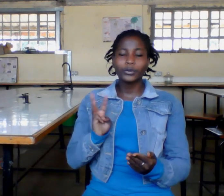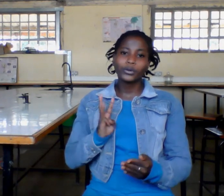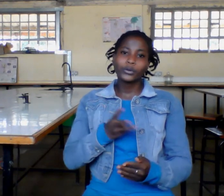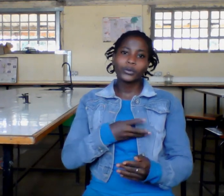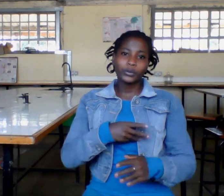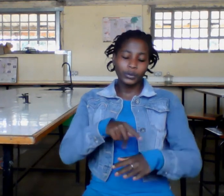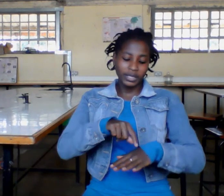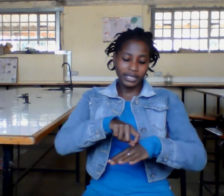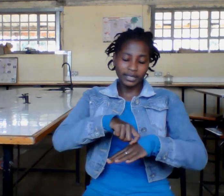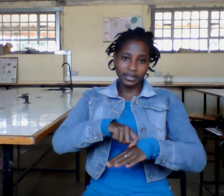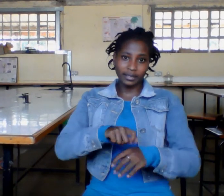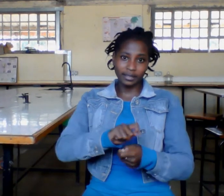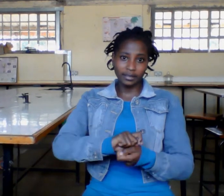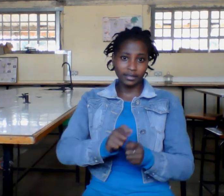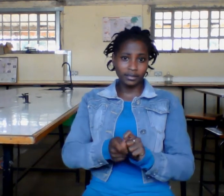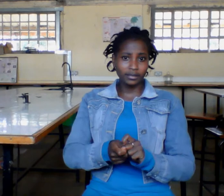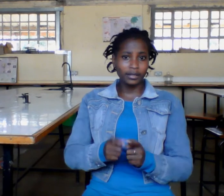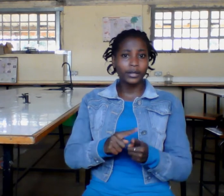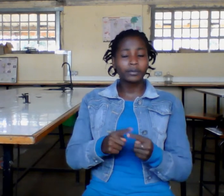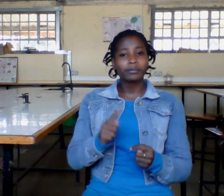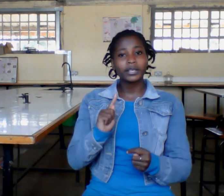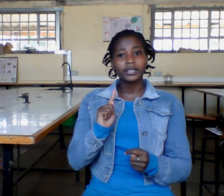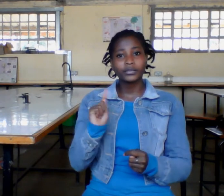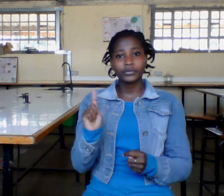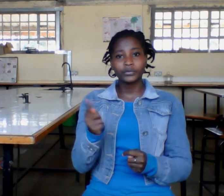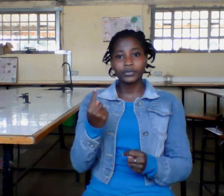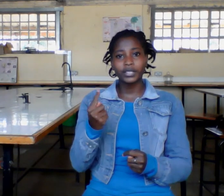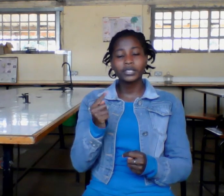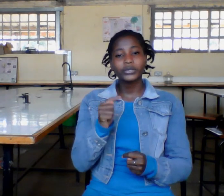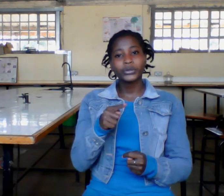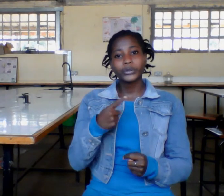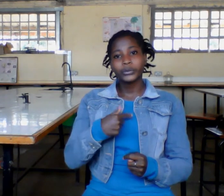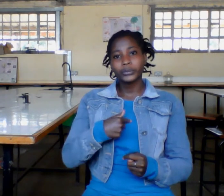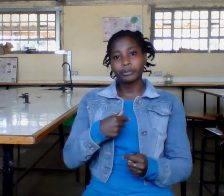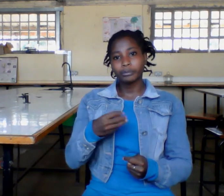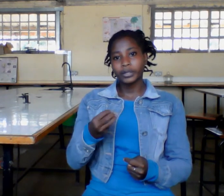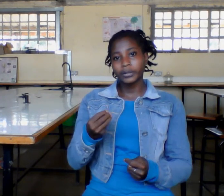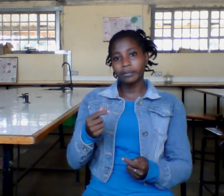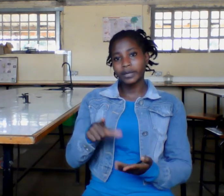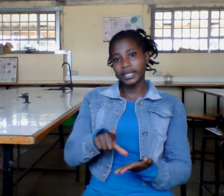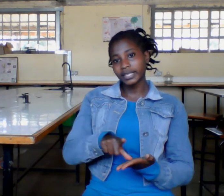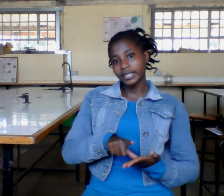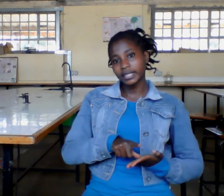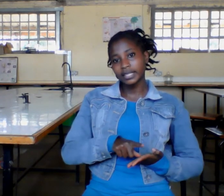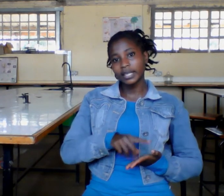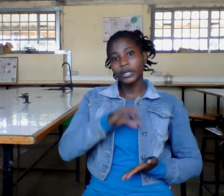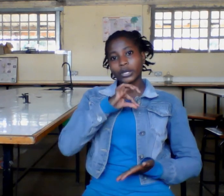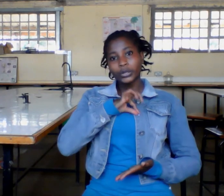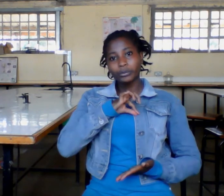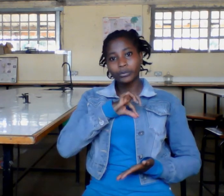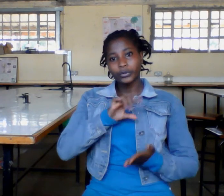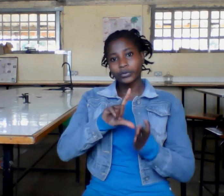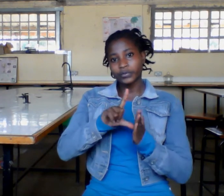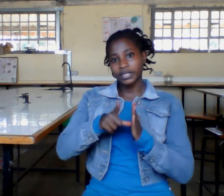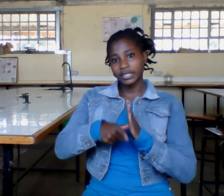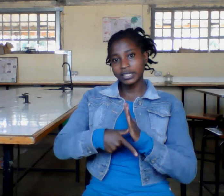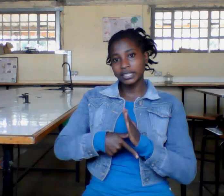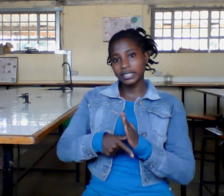business, I need you to lend me some money now, and we can share the profit later on." Hyena liked the rabbit's